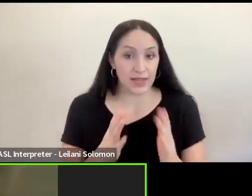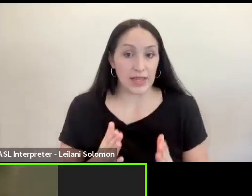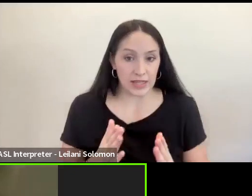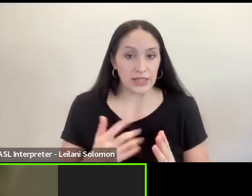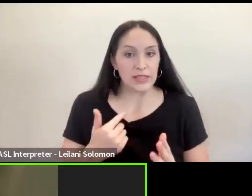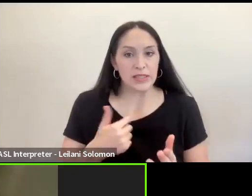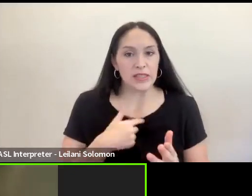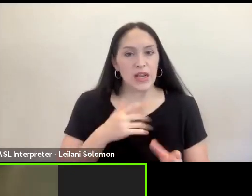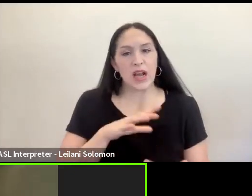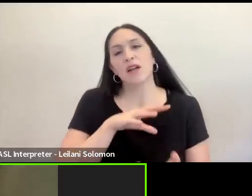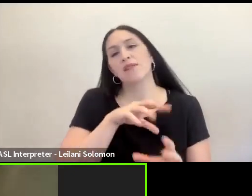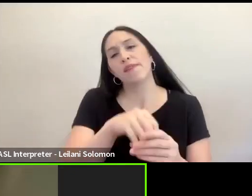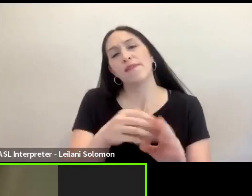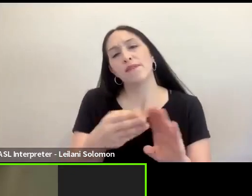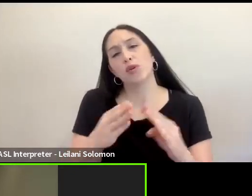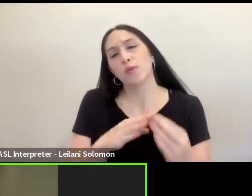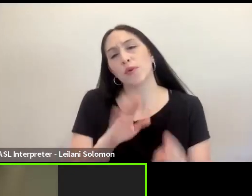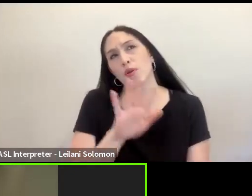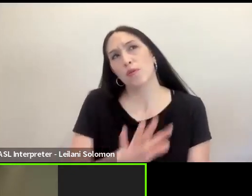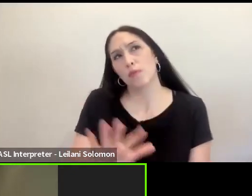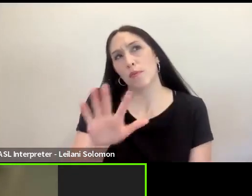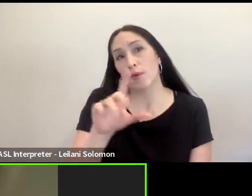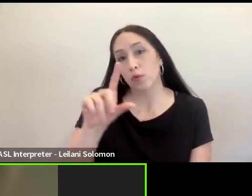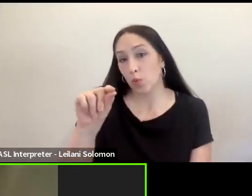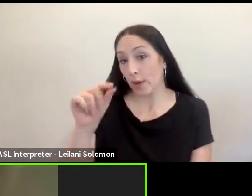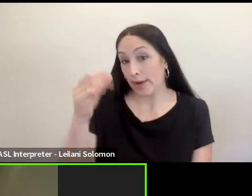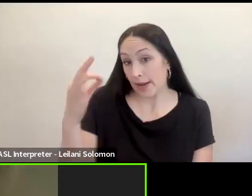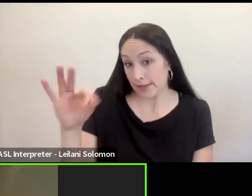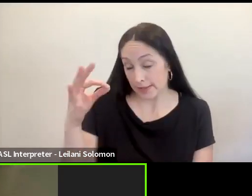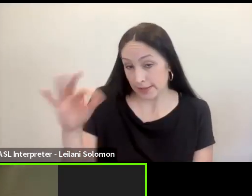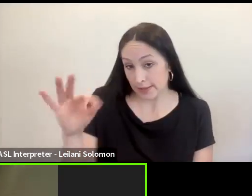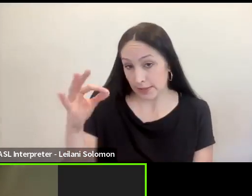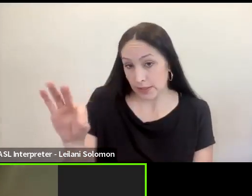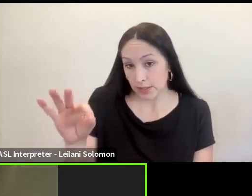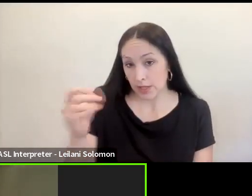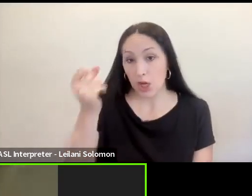community around 2019. I actually found